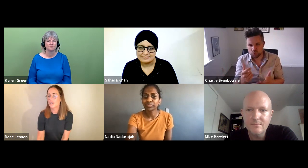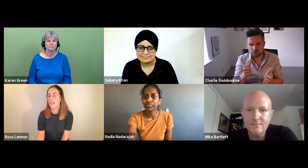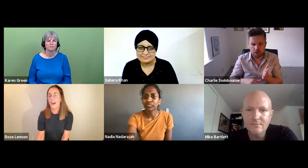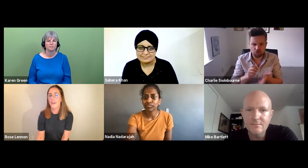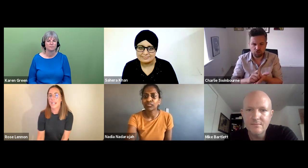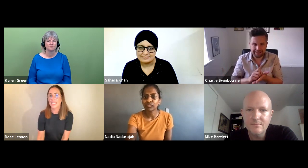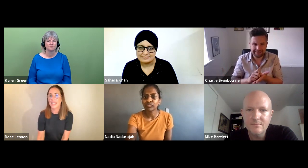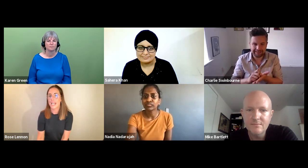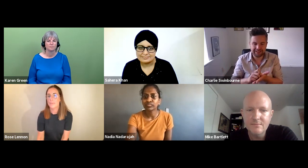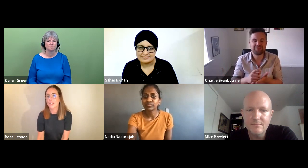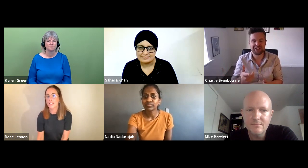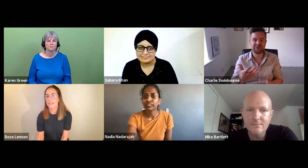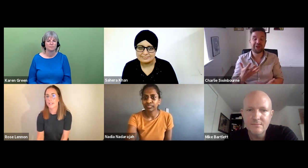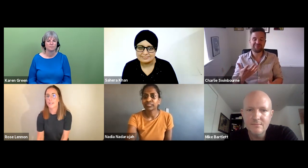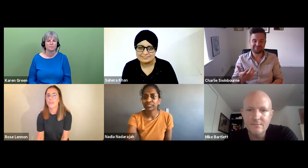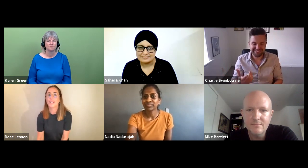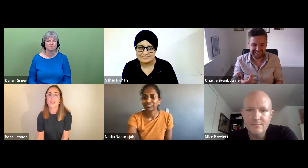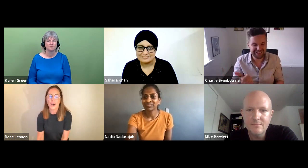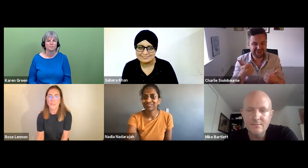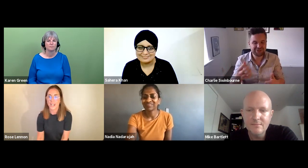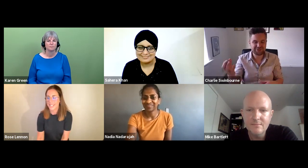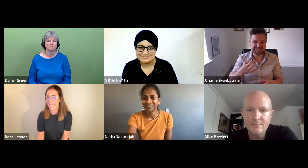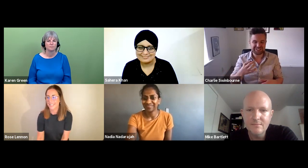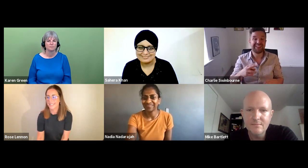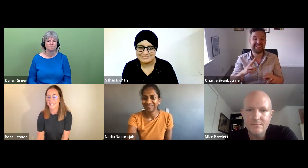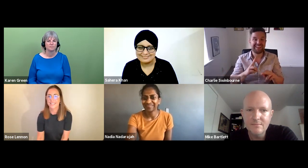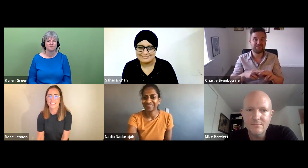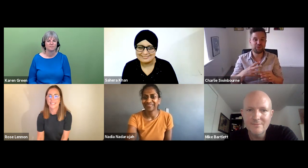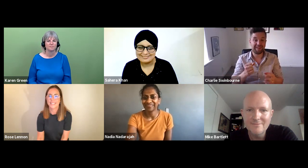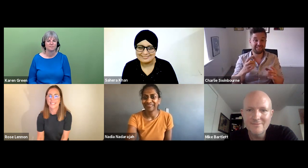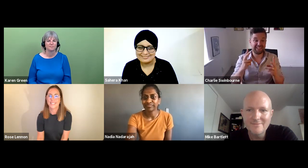you have any tips to start writing?